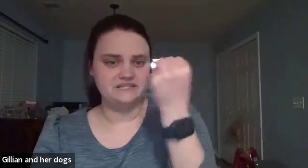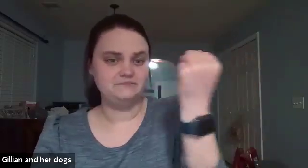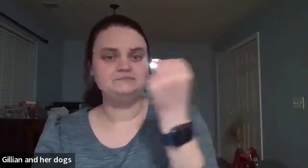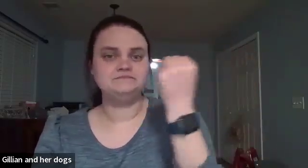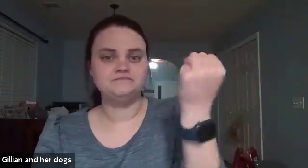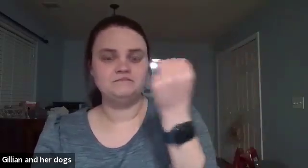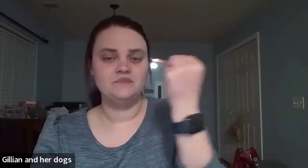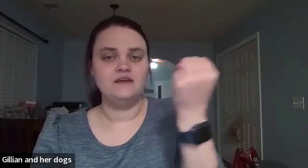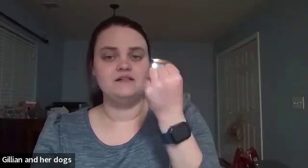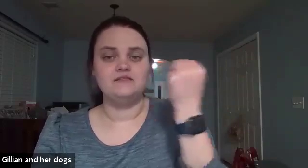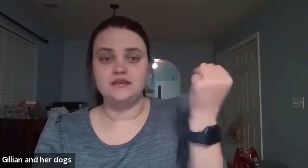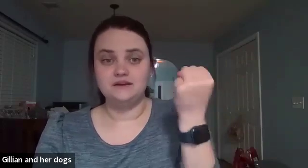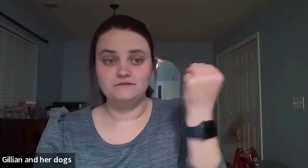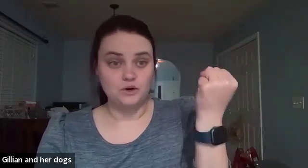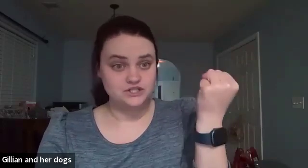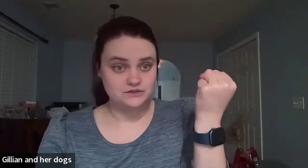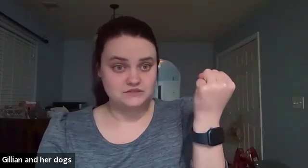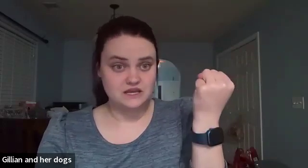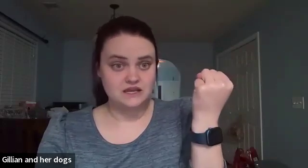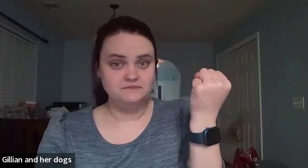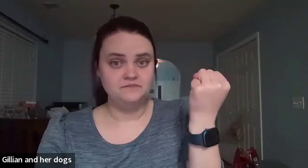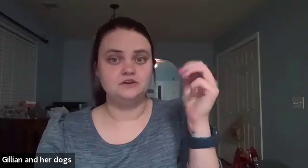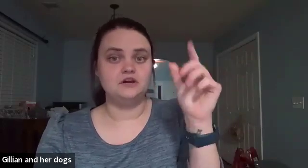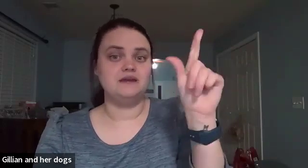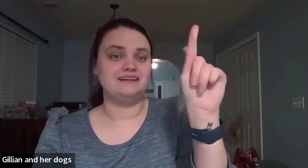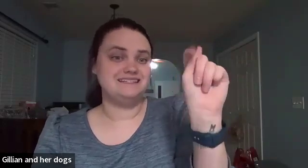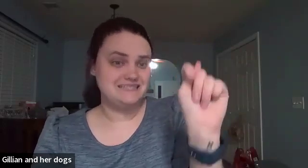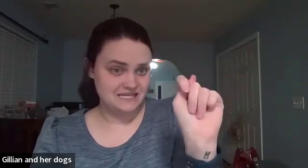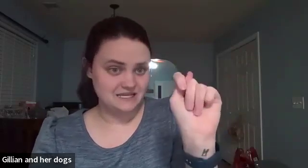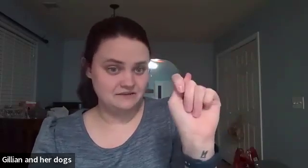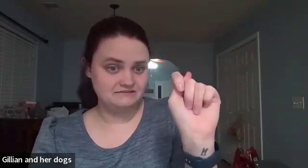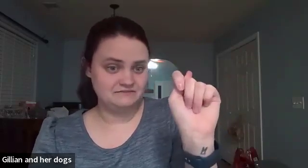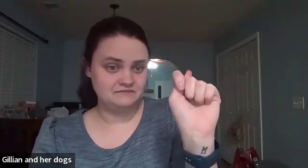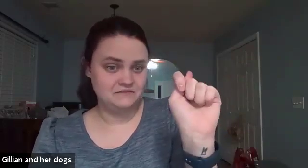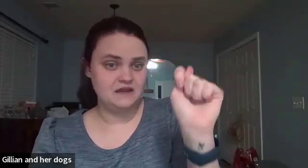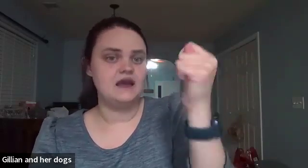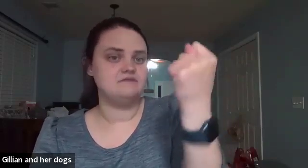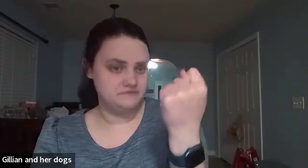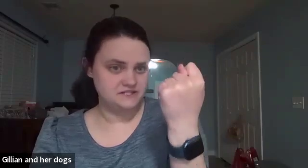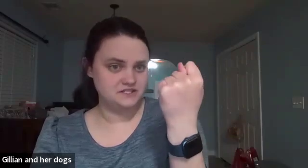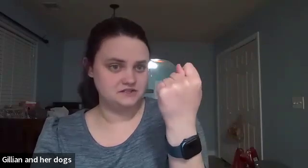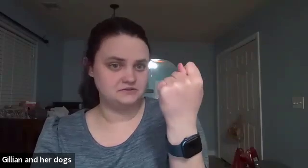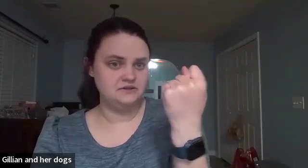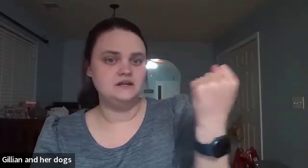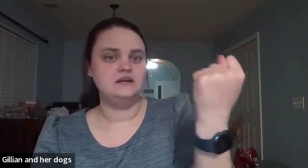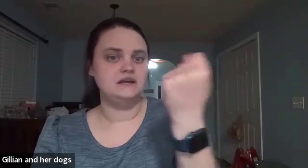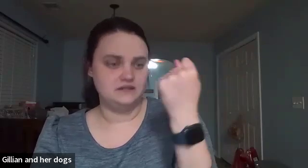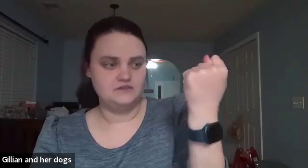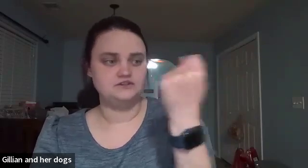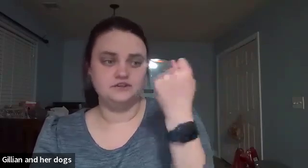Monday. Then for Tuesday, you're going to make a T, have it face you, and another